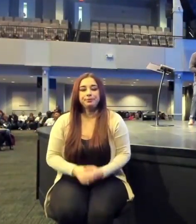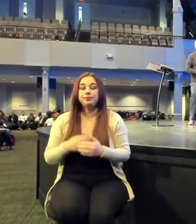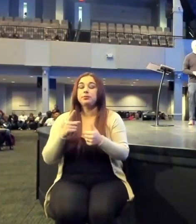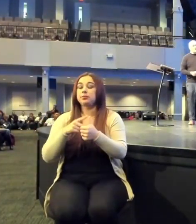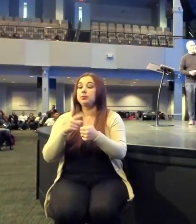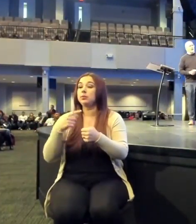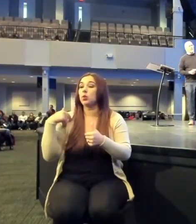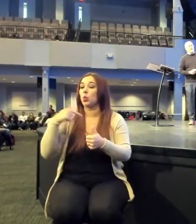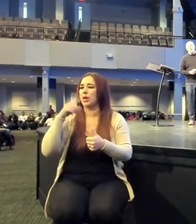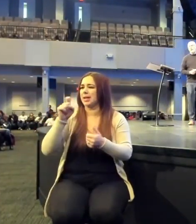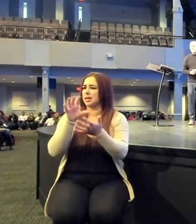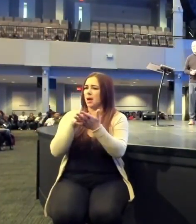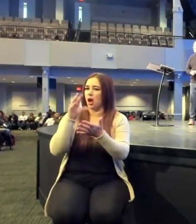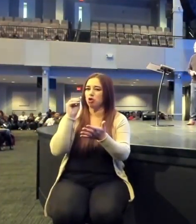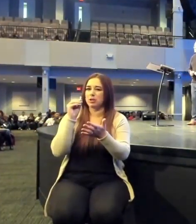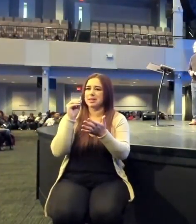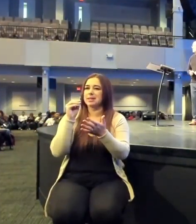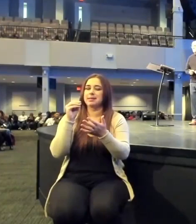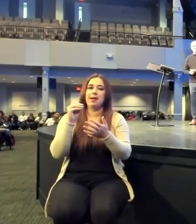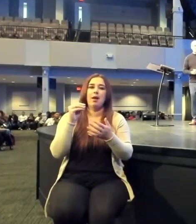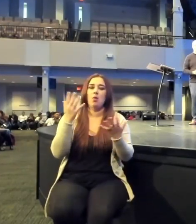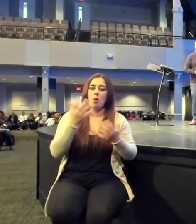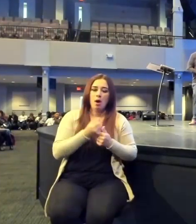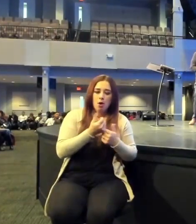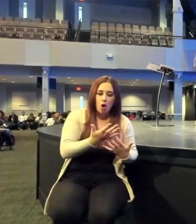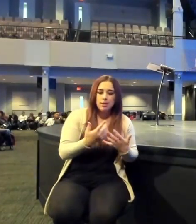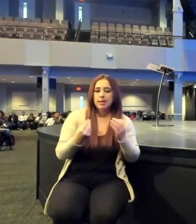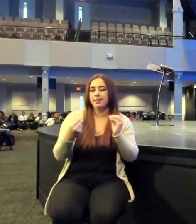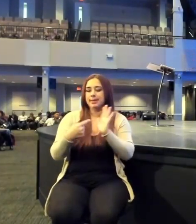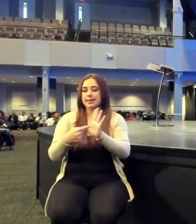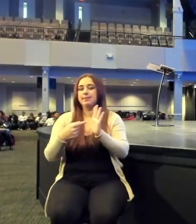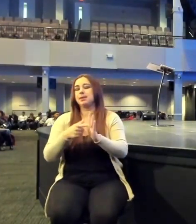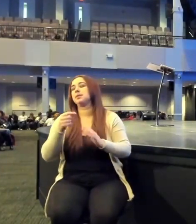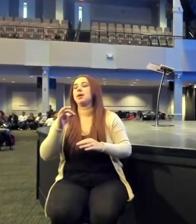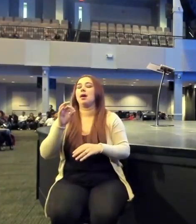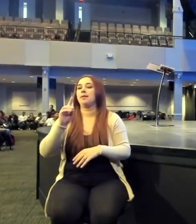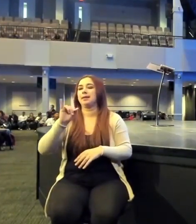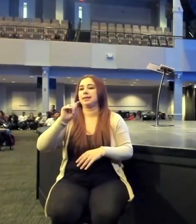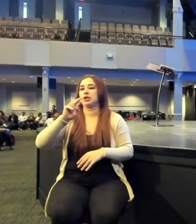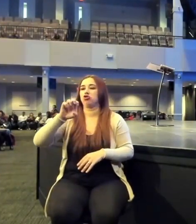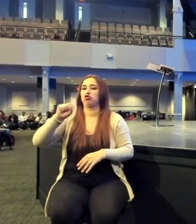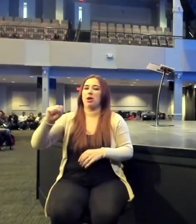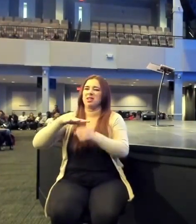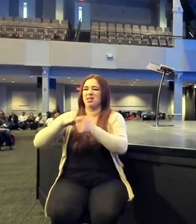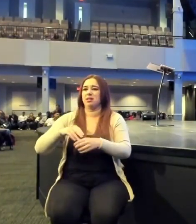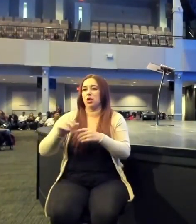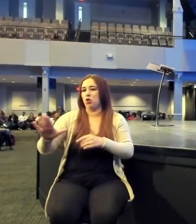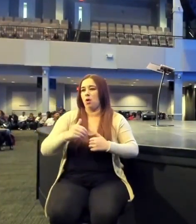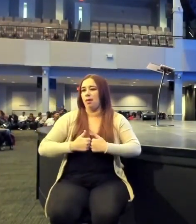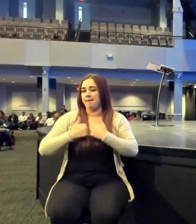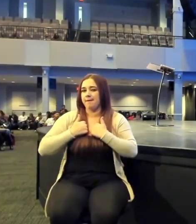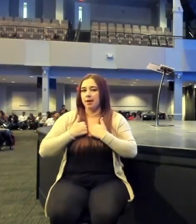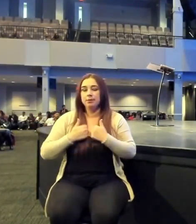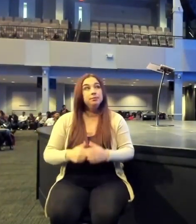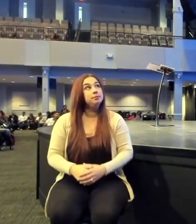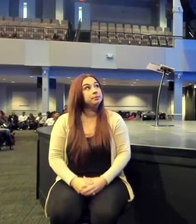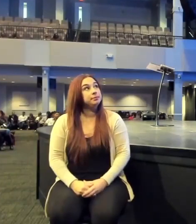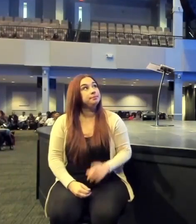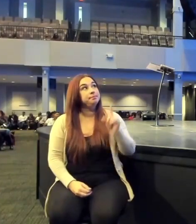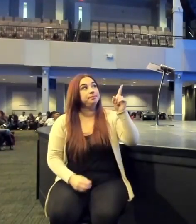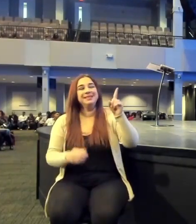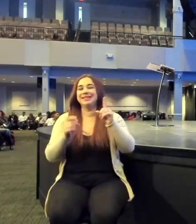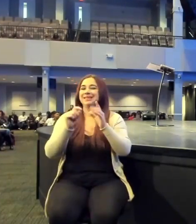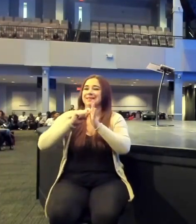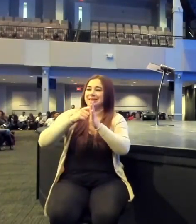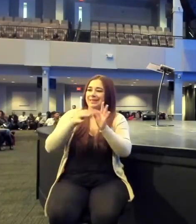and I need to understand the causes and the symptoms of distress in our life. This is a key word. This is the word we're talking